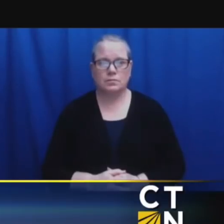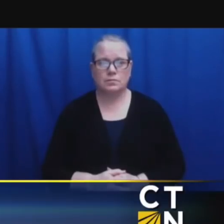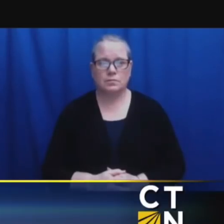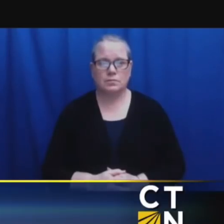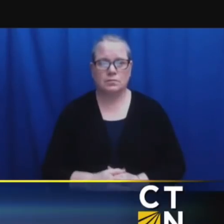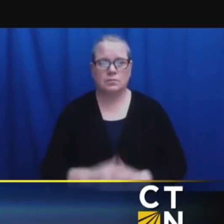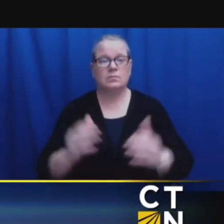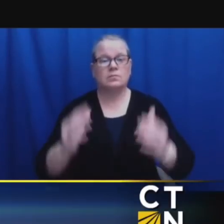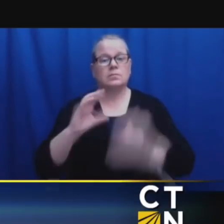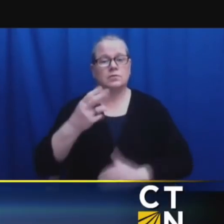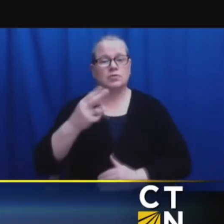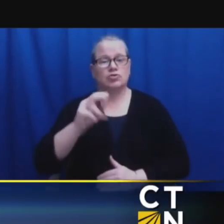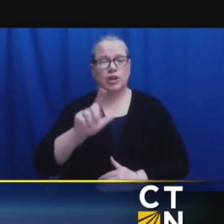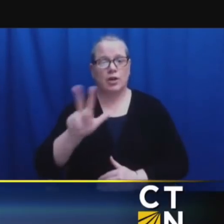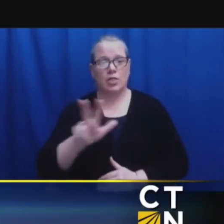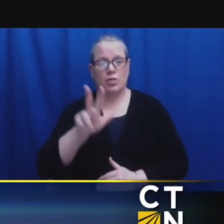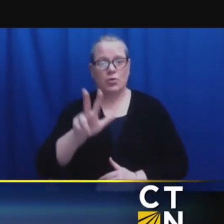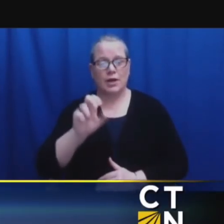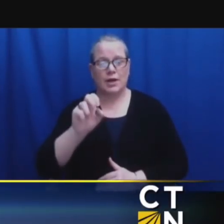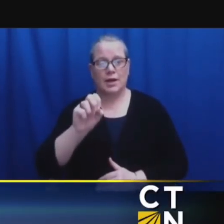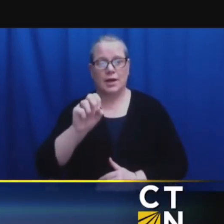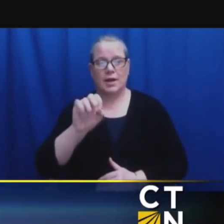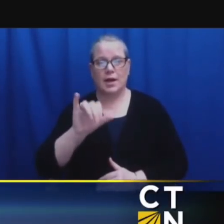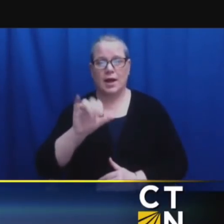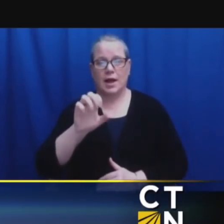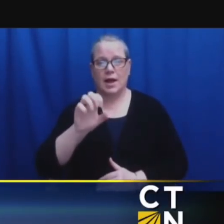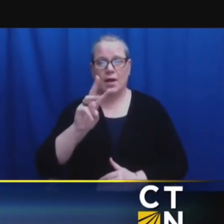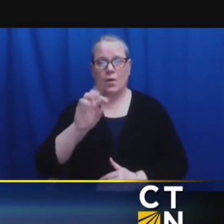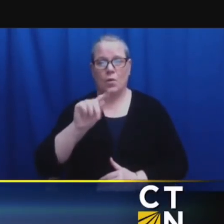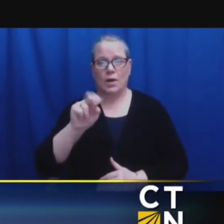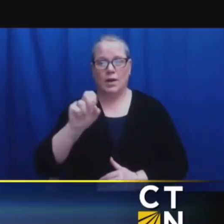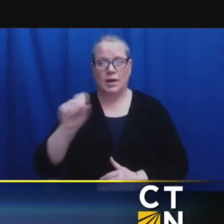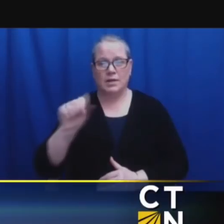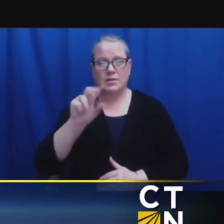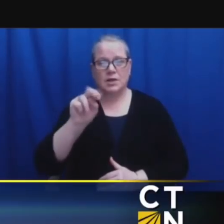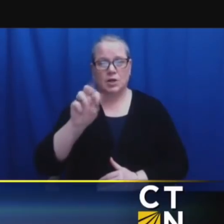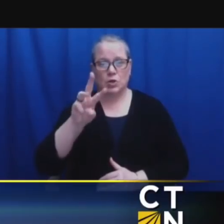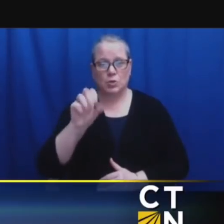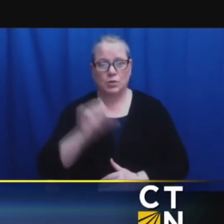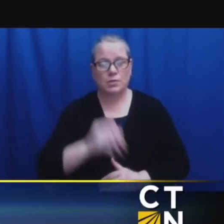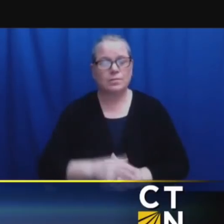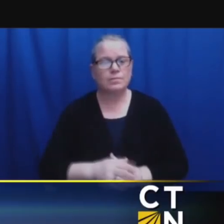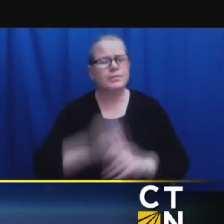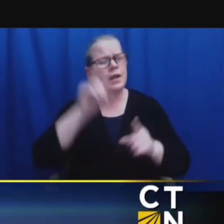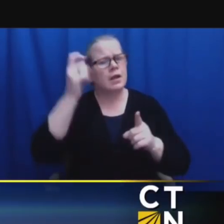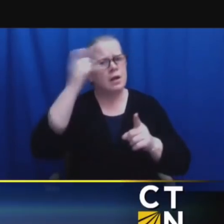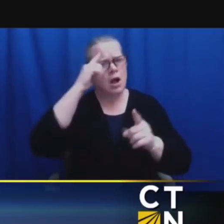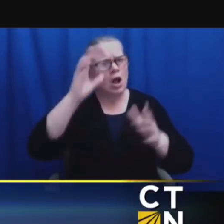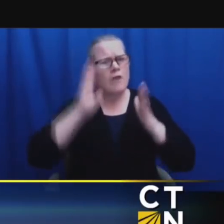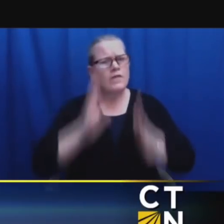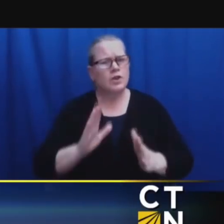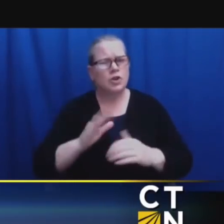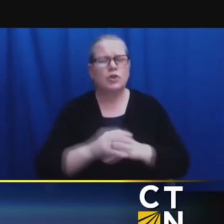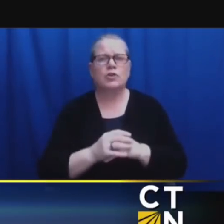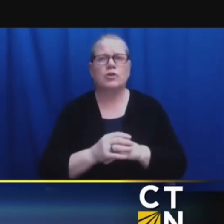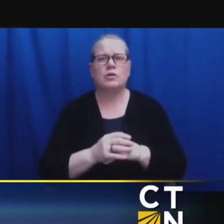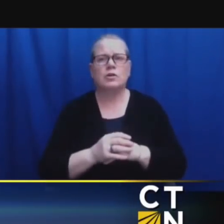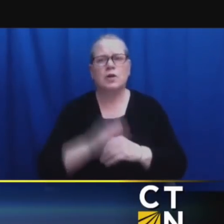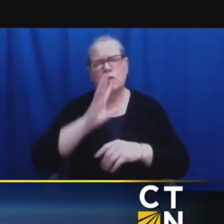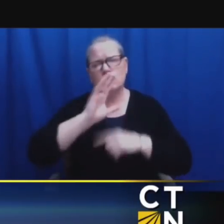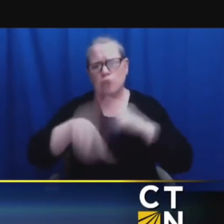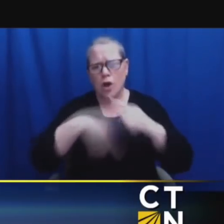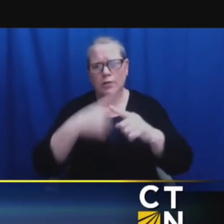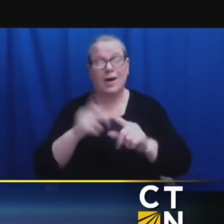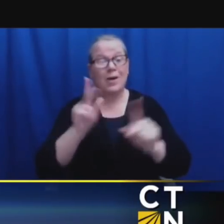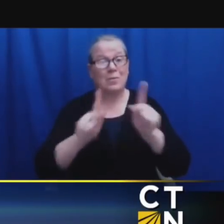Channel 3 Eyewitness News. Yes, Governor, talking about navigating the backlog, you were mentioning extending the hours.